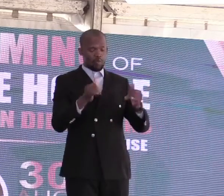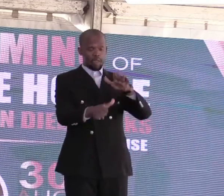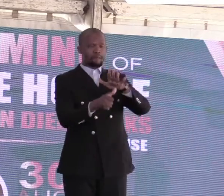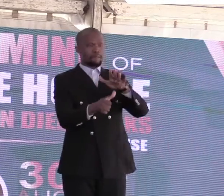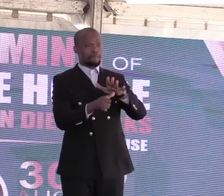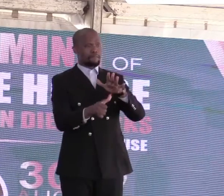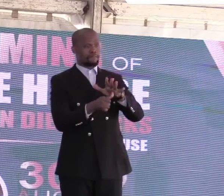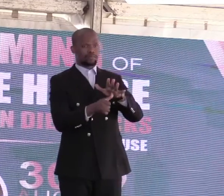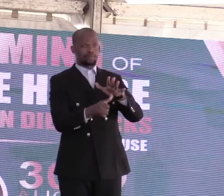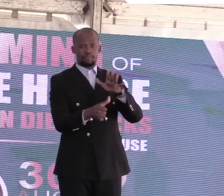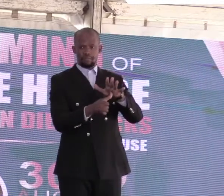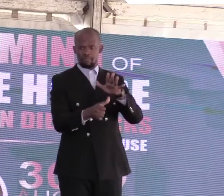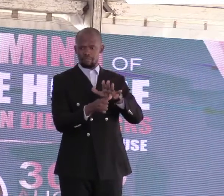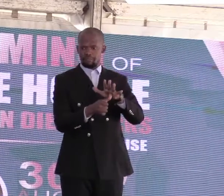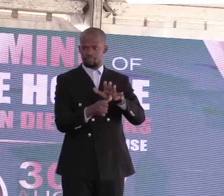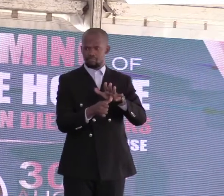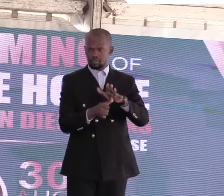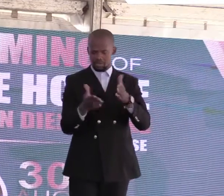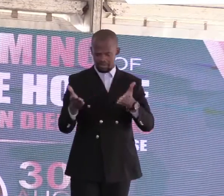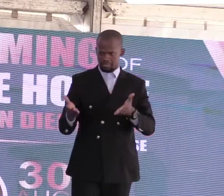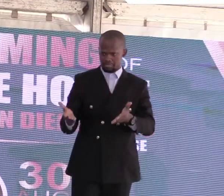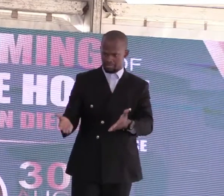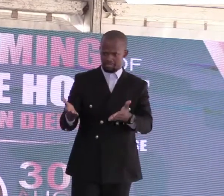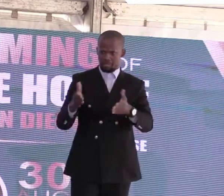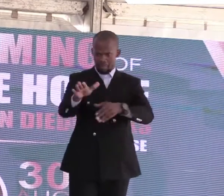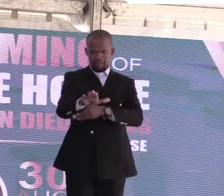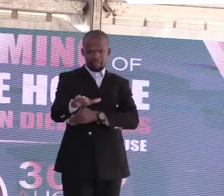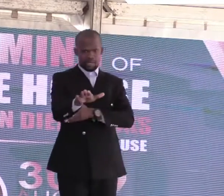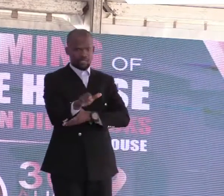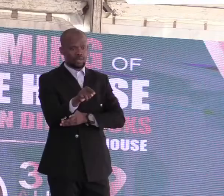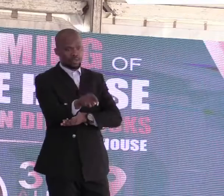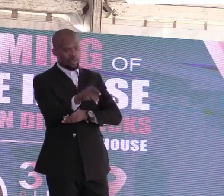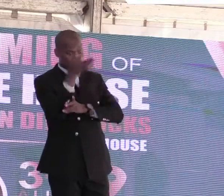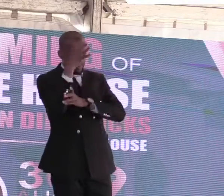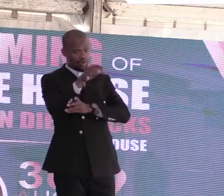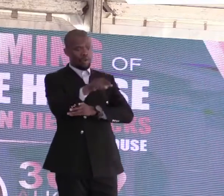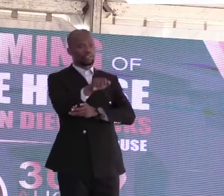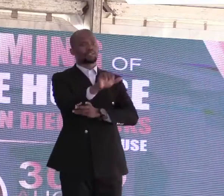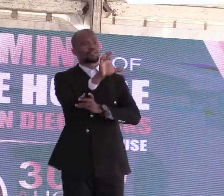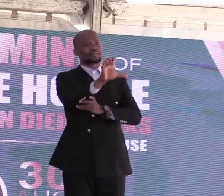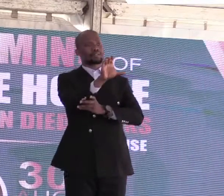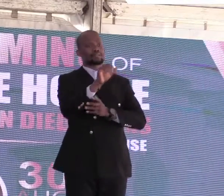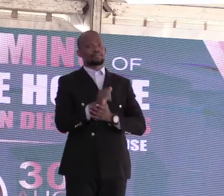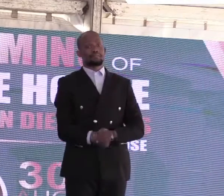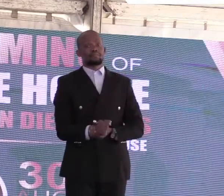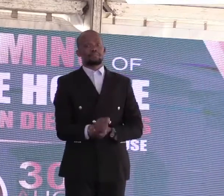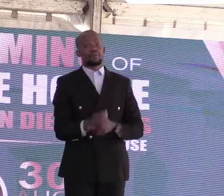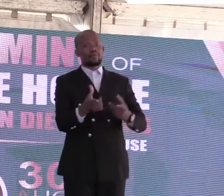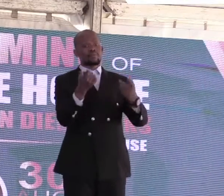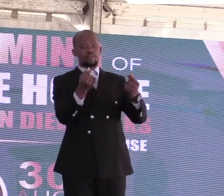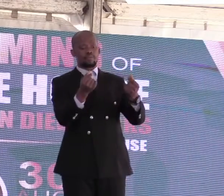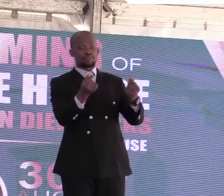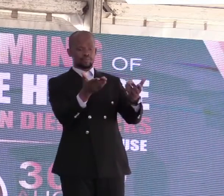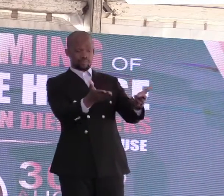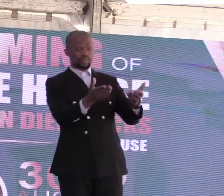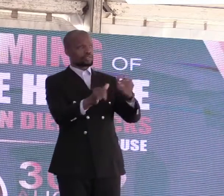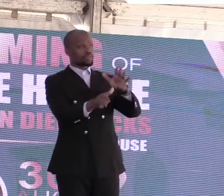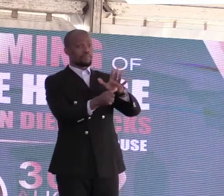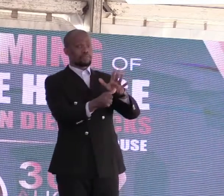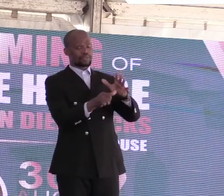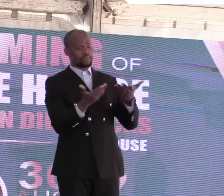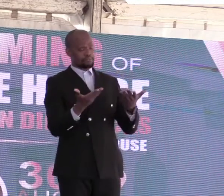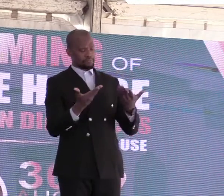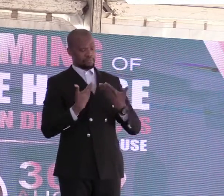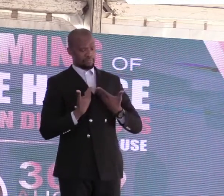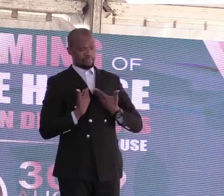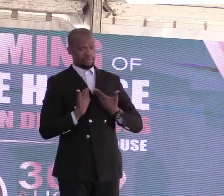ceremony of the renaming of the State House of the Government of the Eastern Cape. In doing so, it's important that I